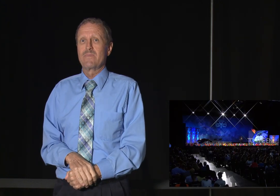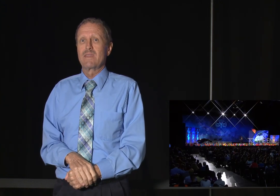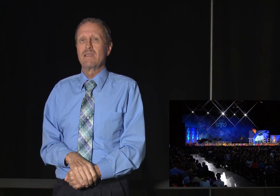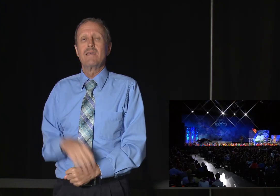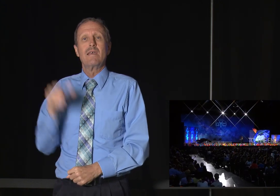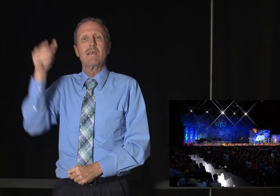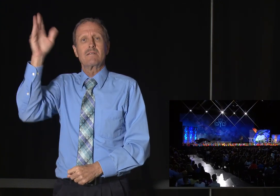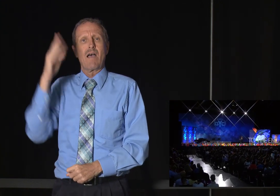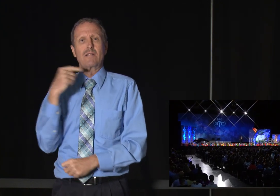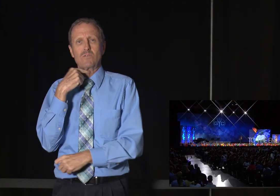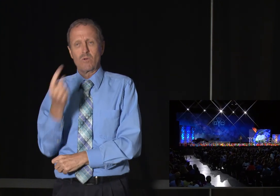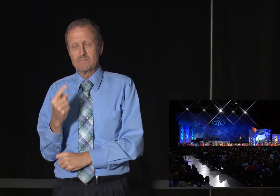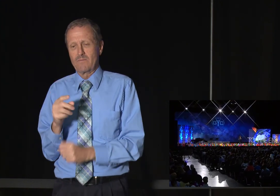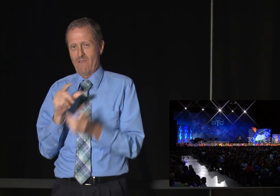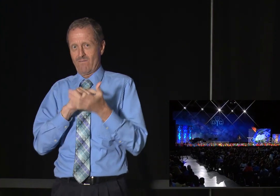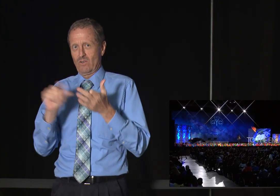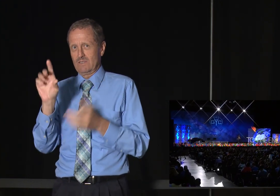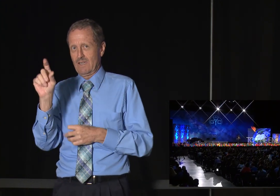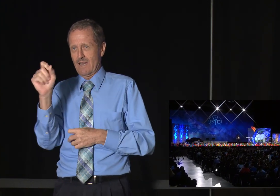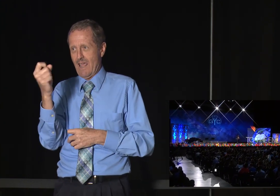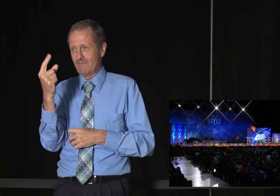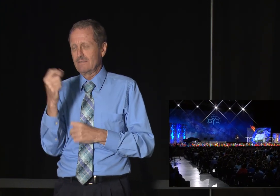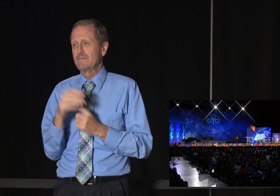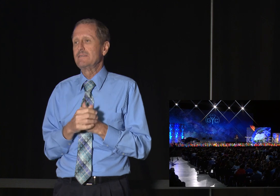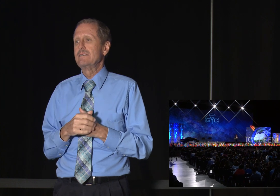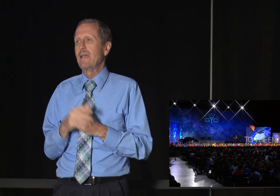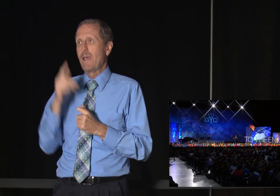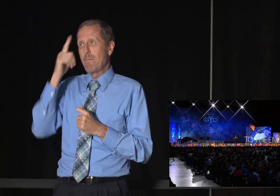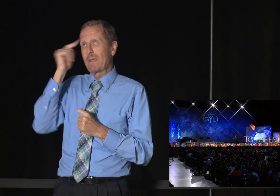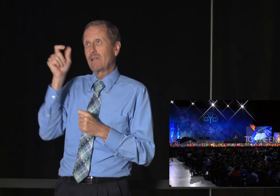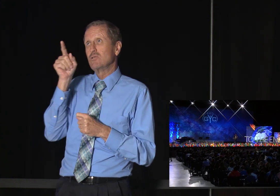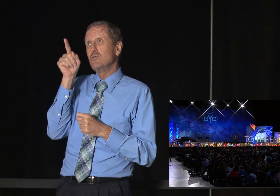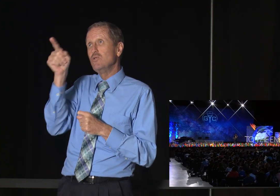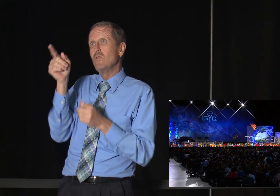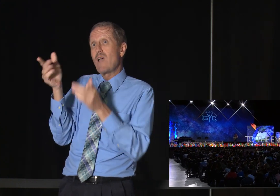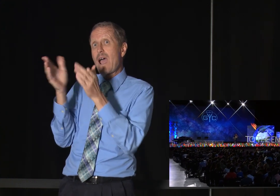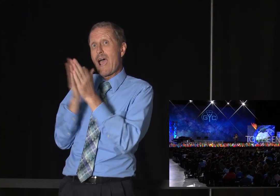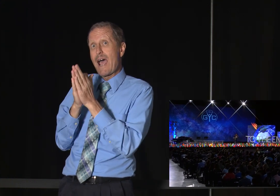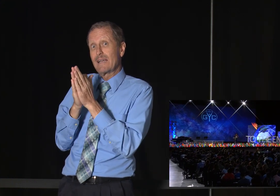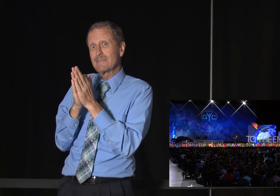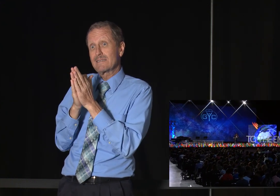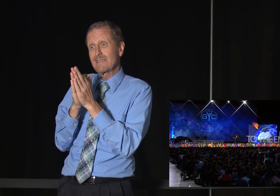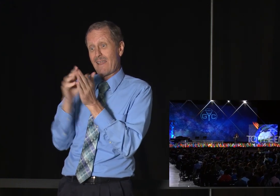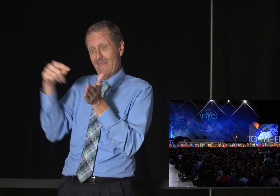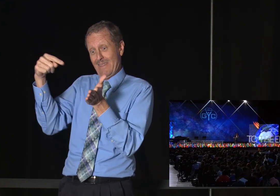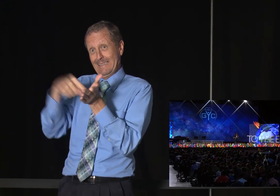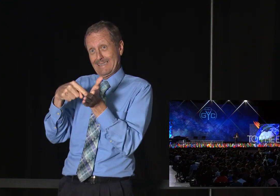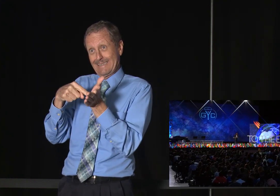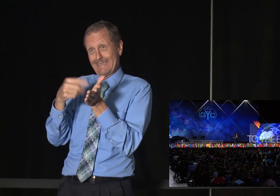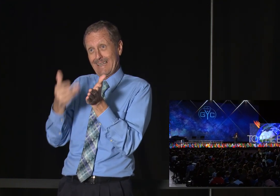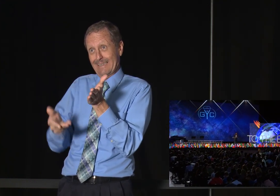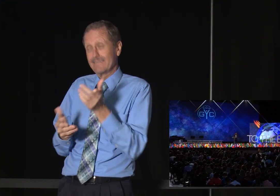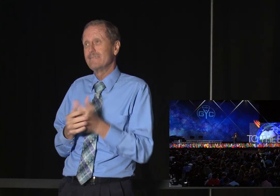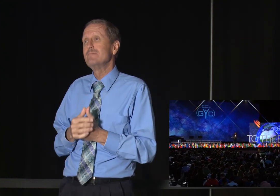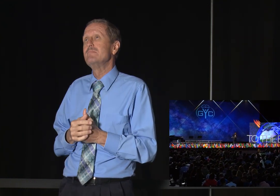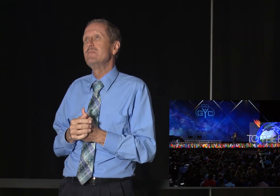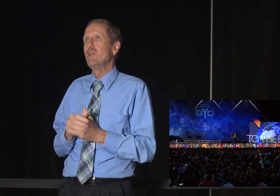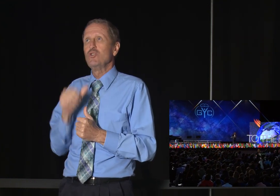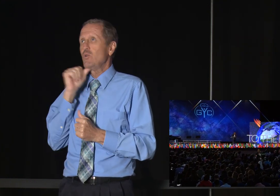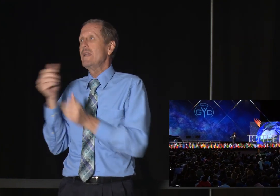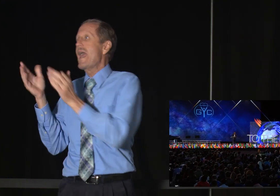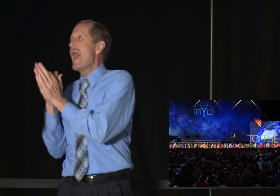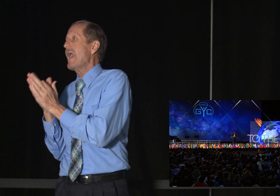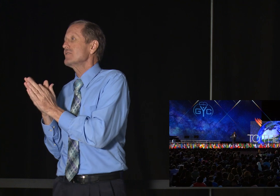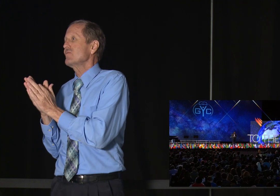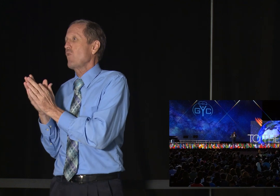And God said unto him," verse 11, "because thou hast asked this thing and hast not asked